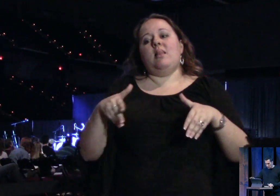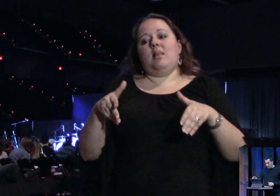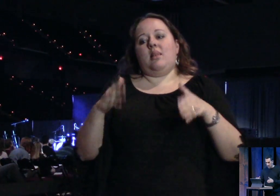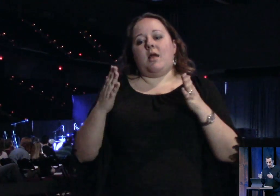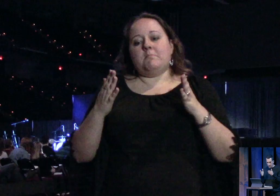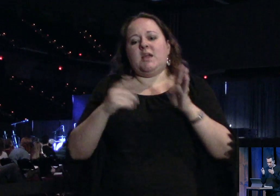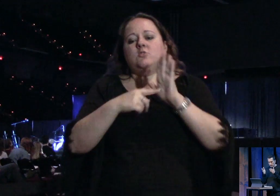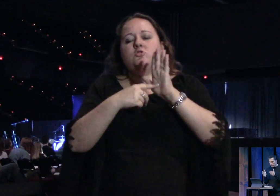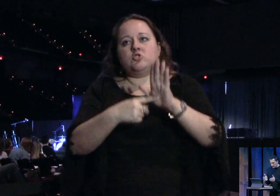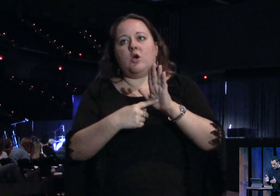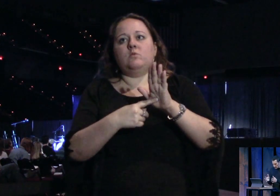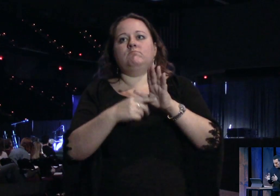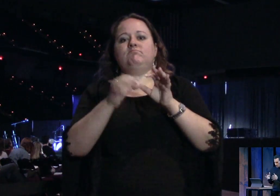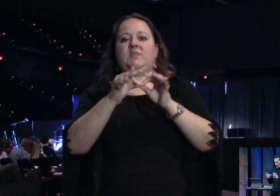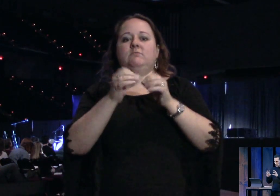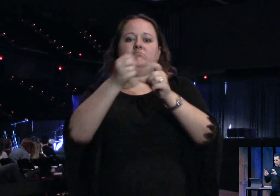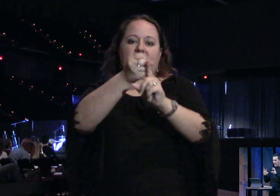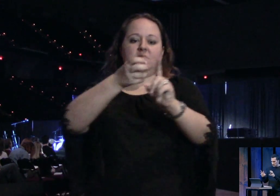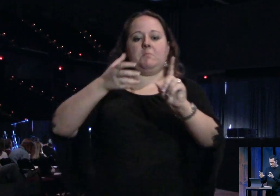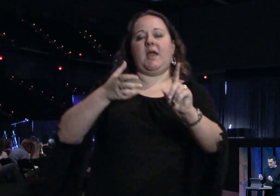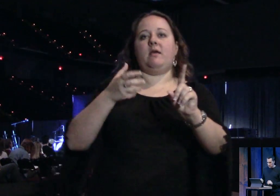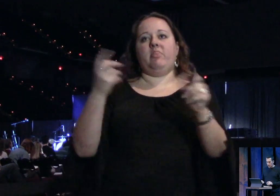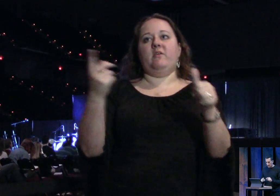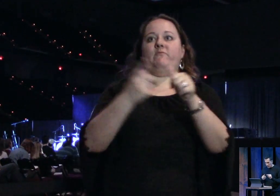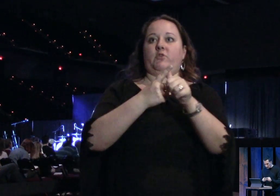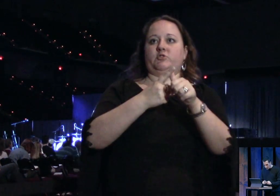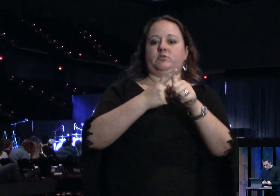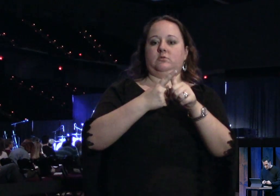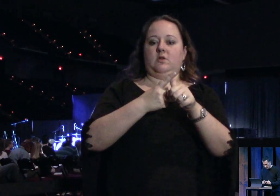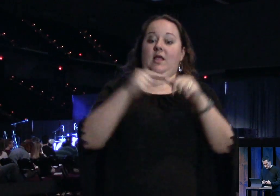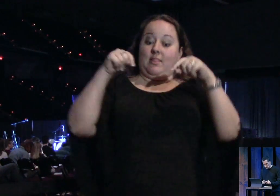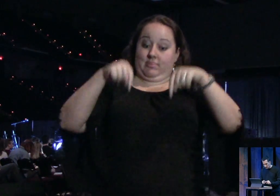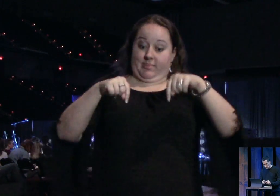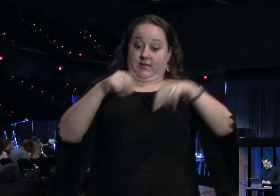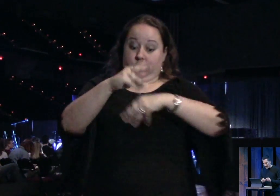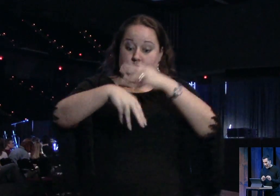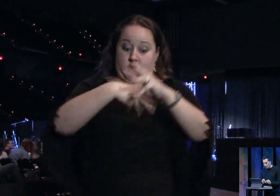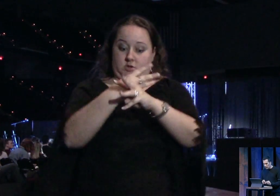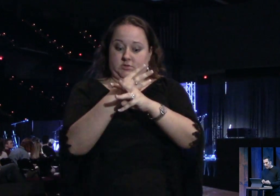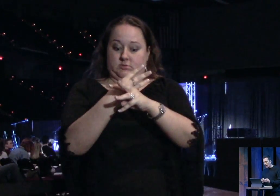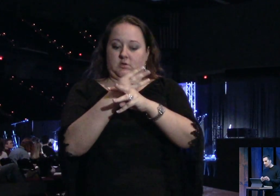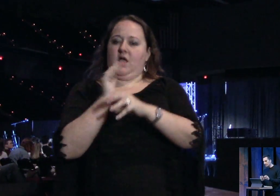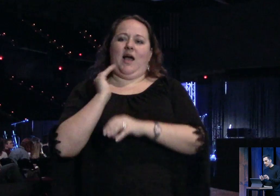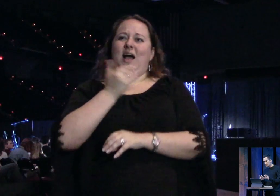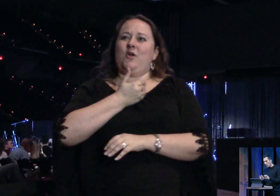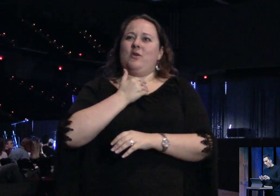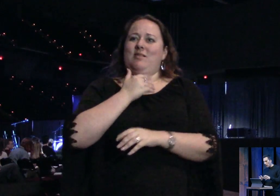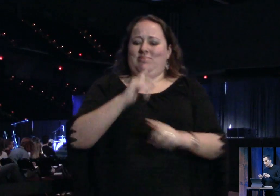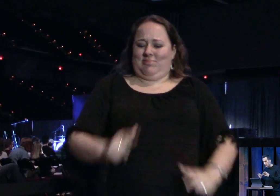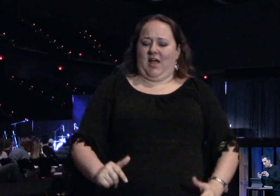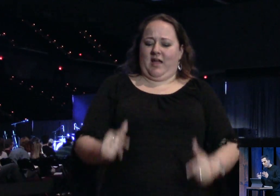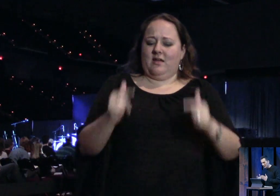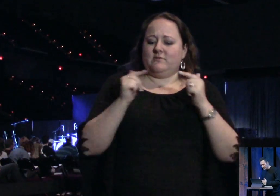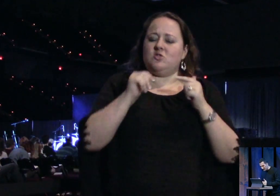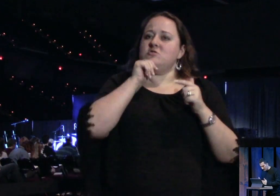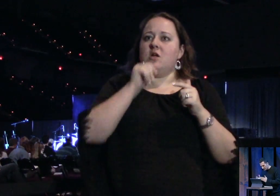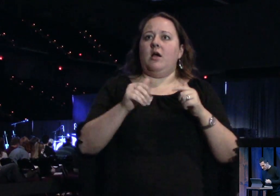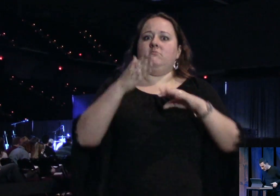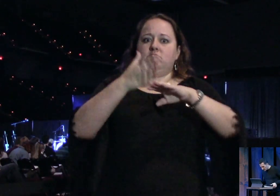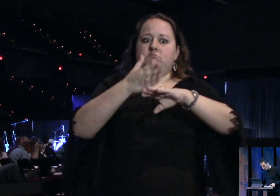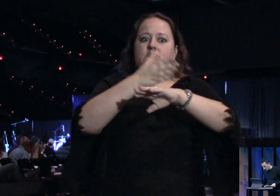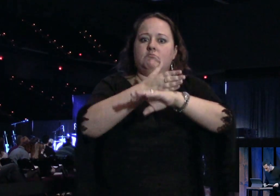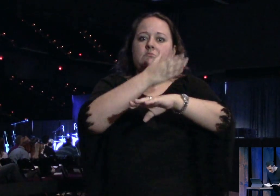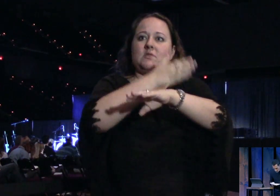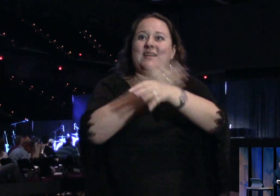So look with me. Let me unpack the first point. Under the sun, our lives aren't building,